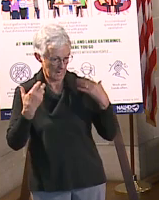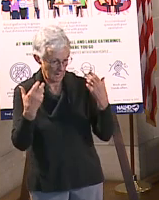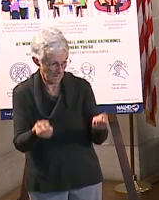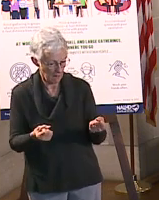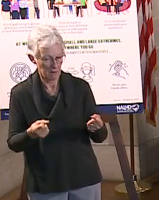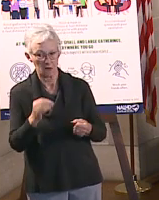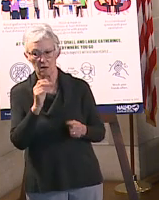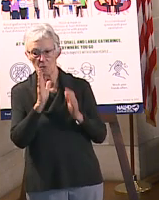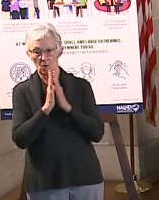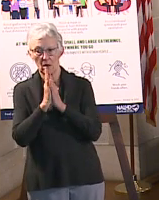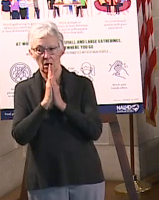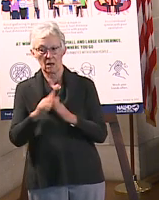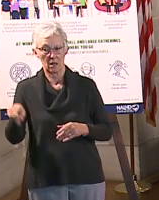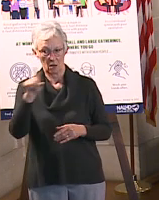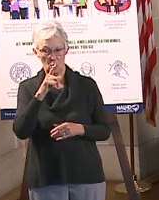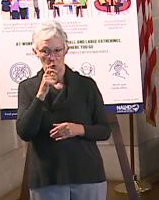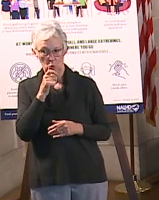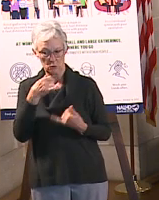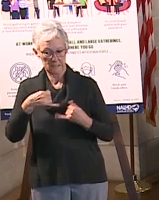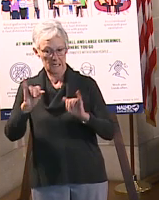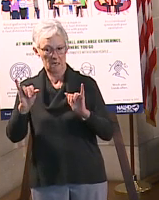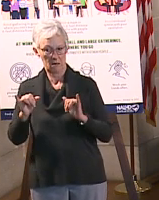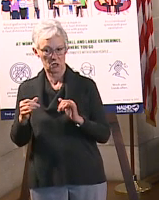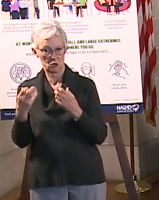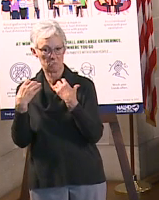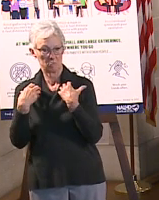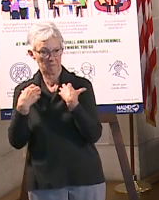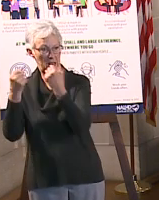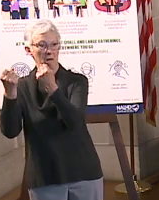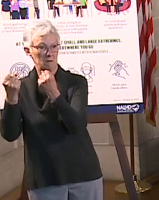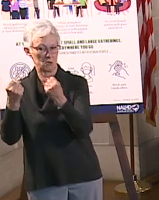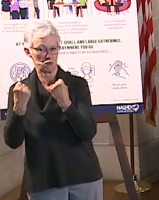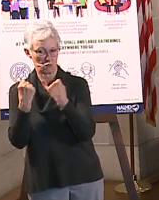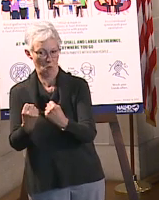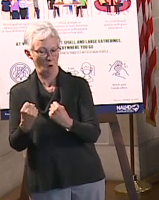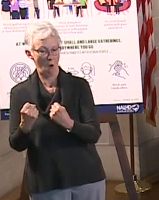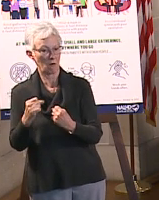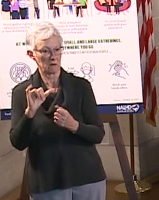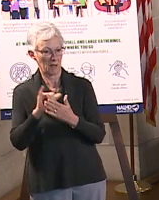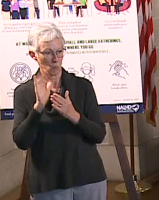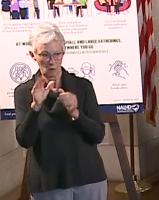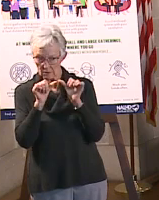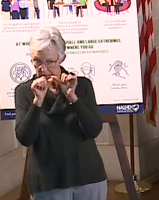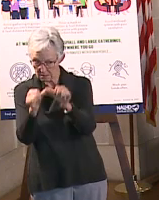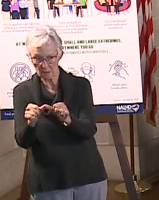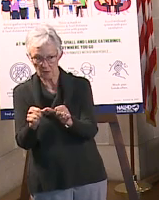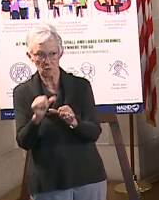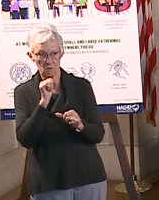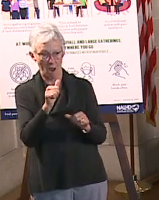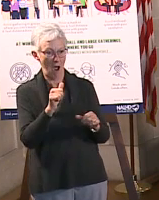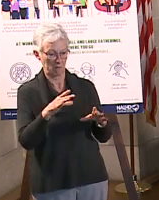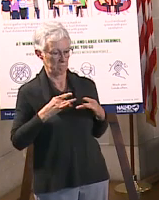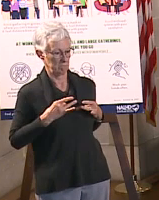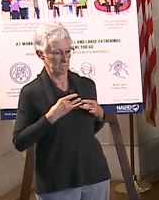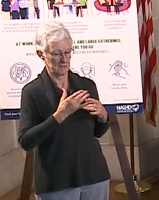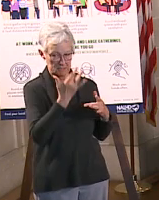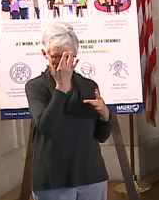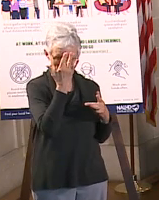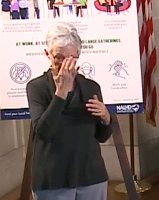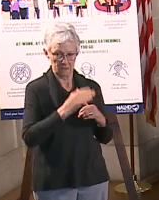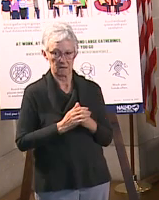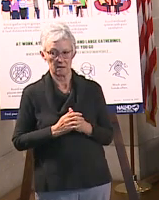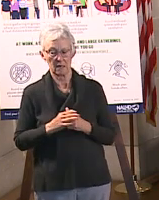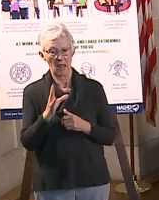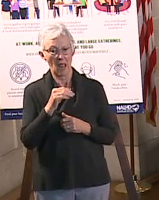remain healthy, and we should avoid any further suffering and discomfort. And we should together do whatever